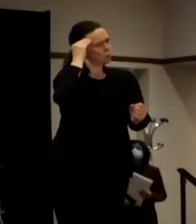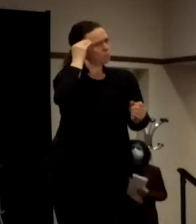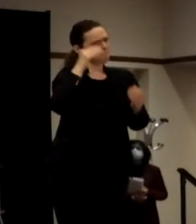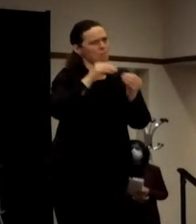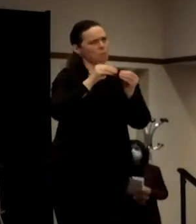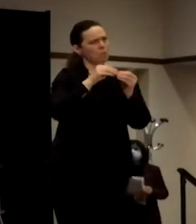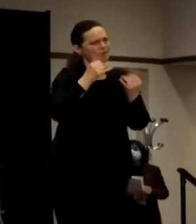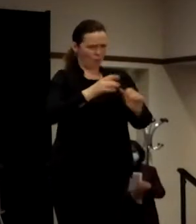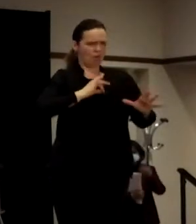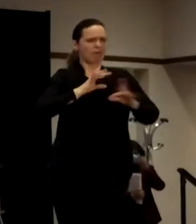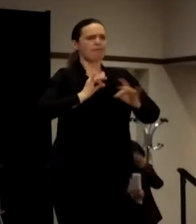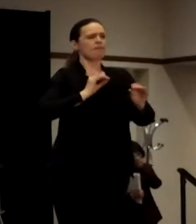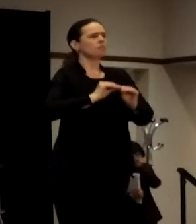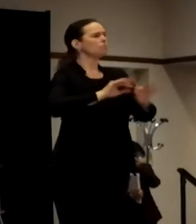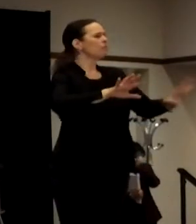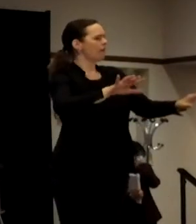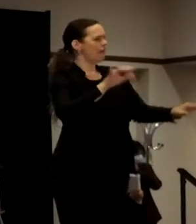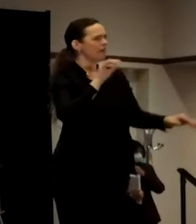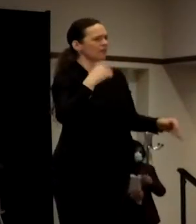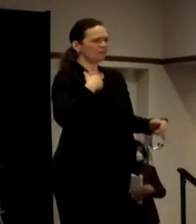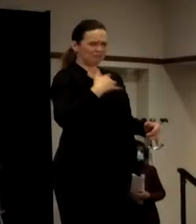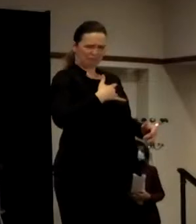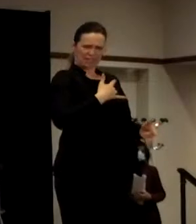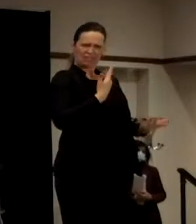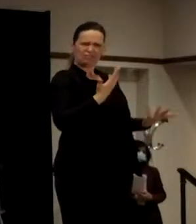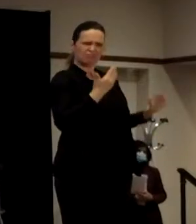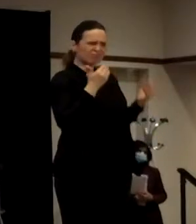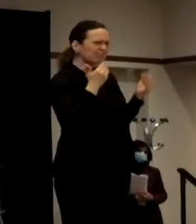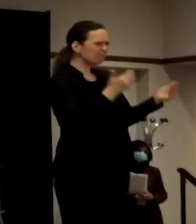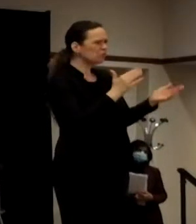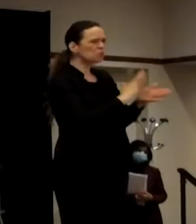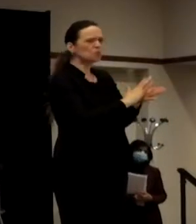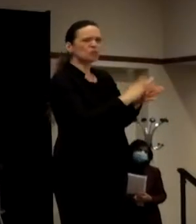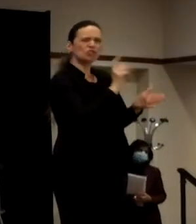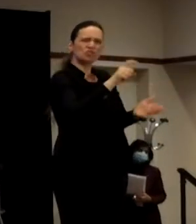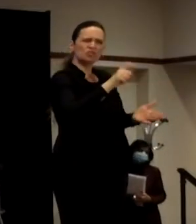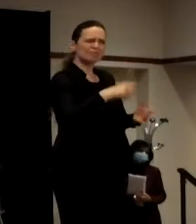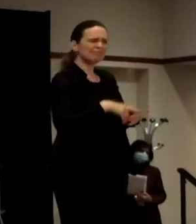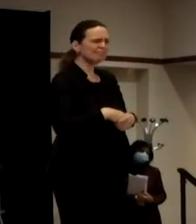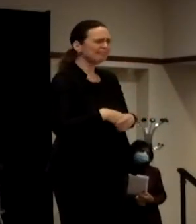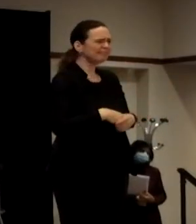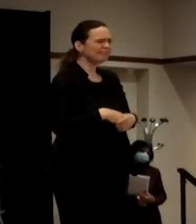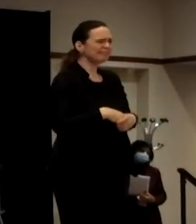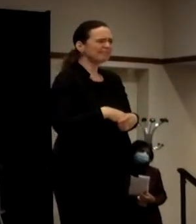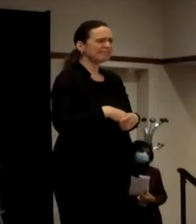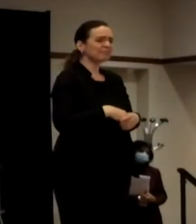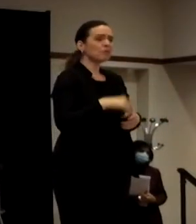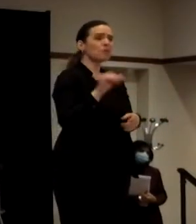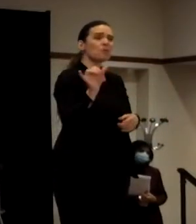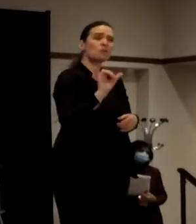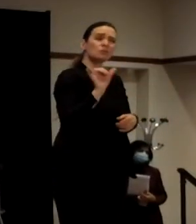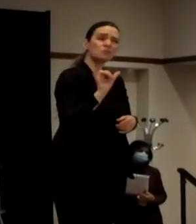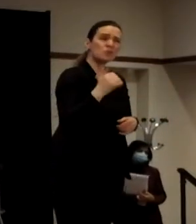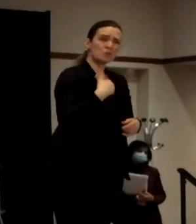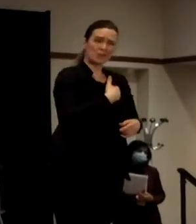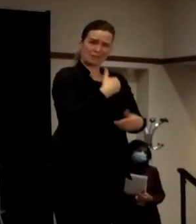about transmission, how it happens. In addition to that, we have